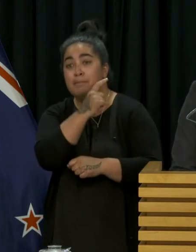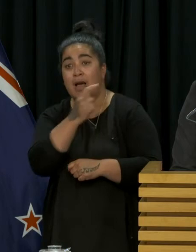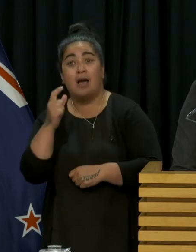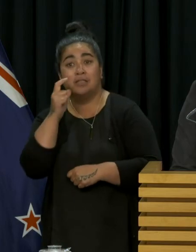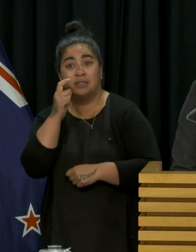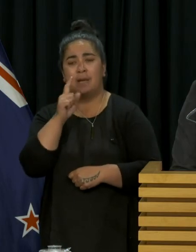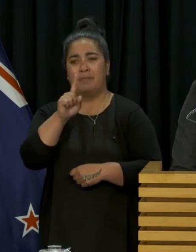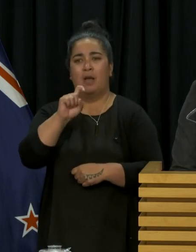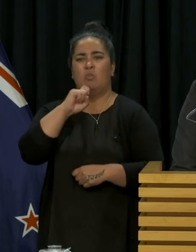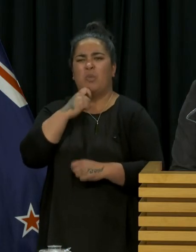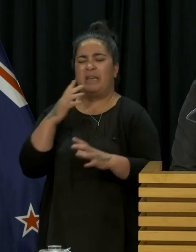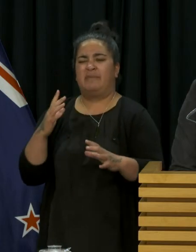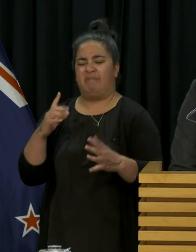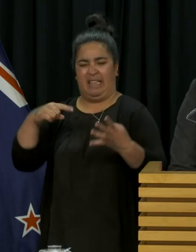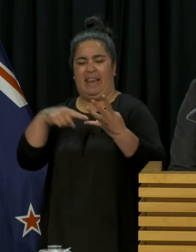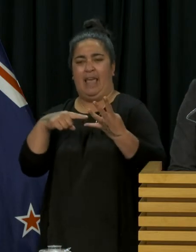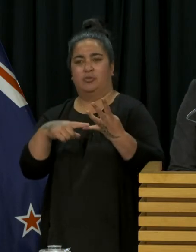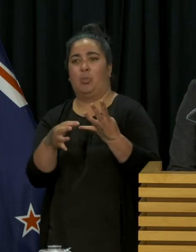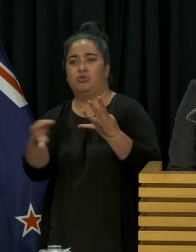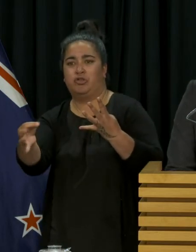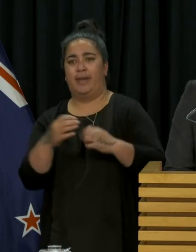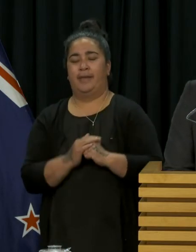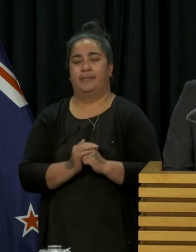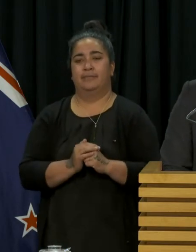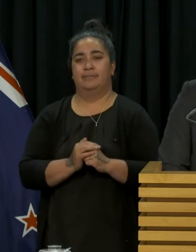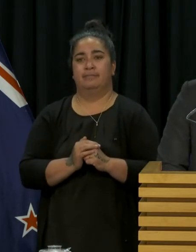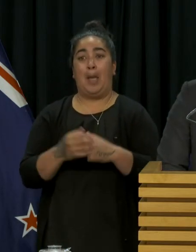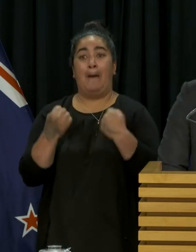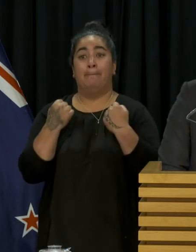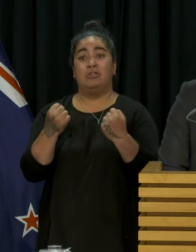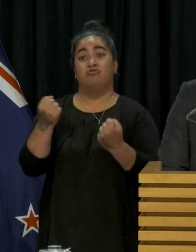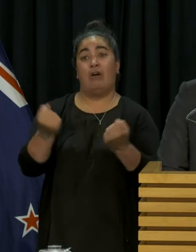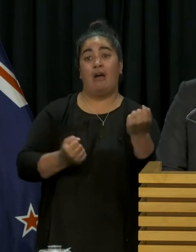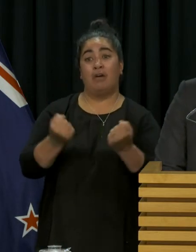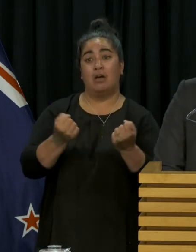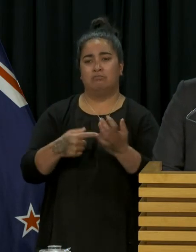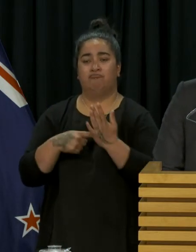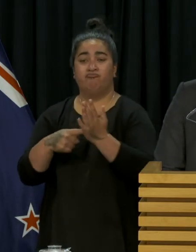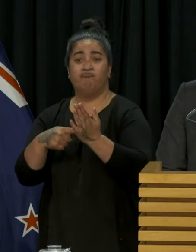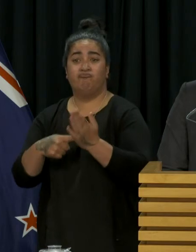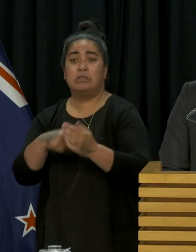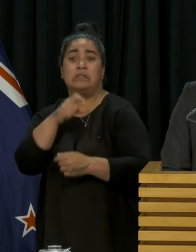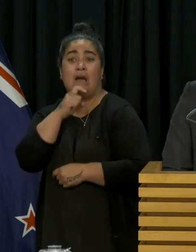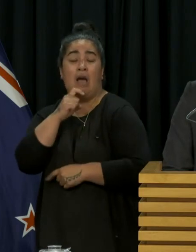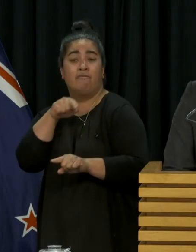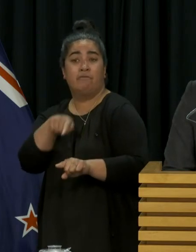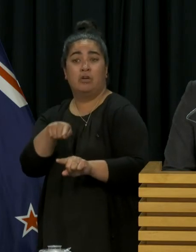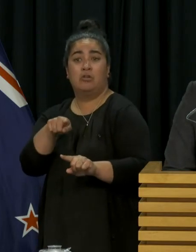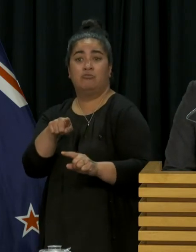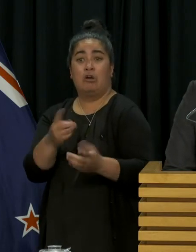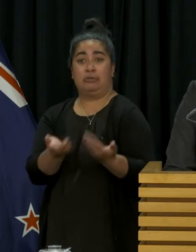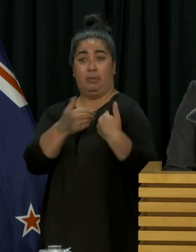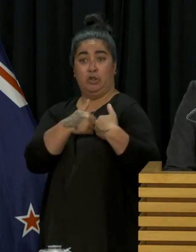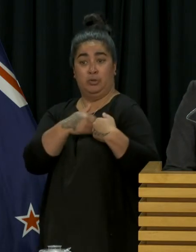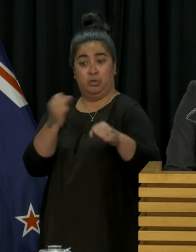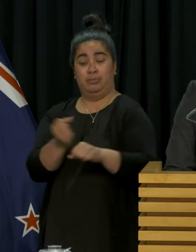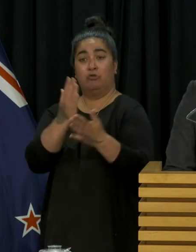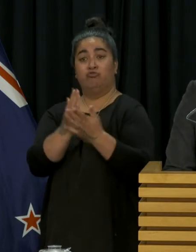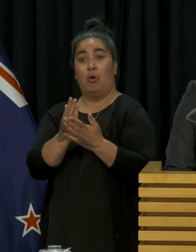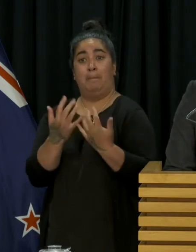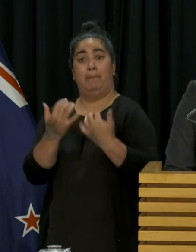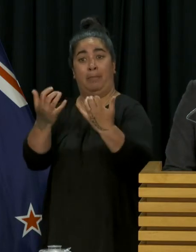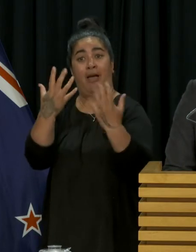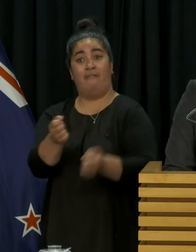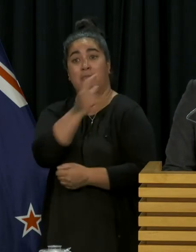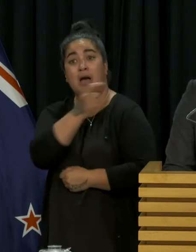conversations with them about that already. Bus drivers and other transport workers won't be responsible for enforcing the new